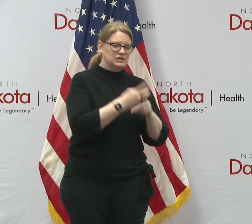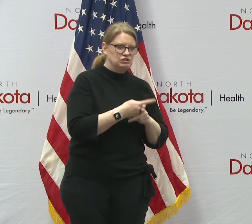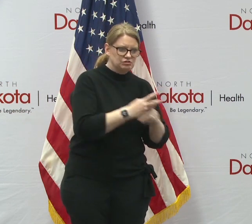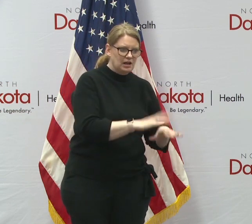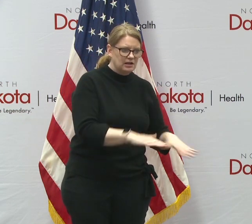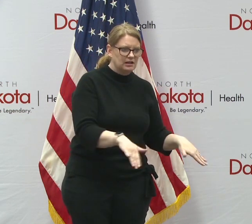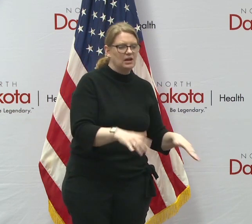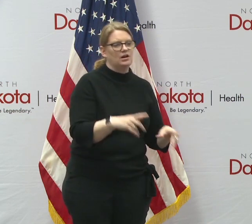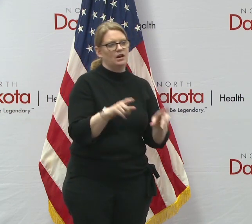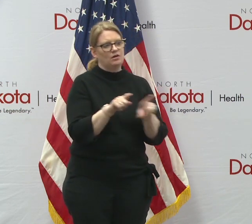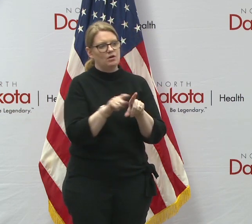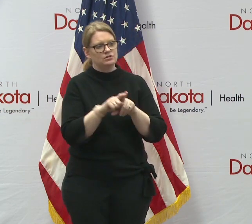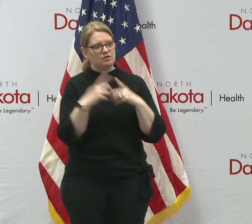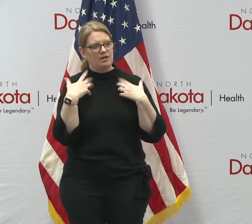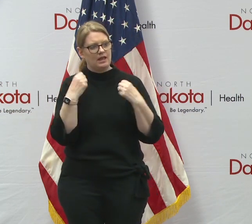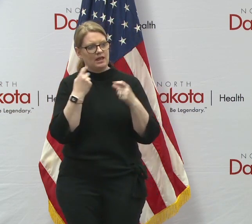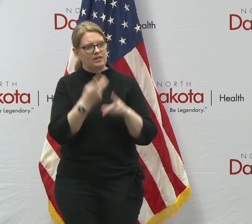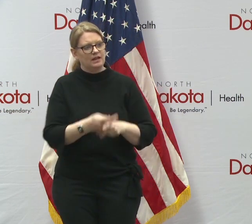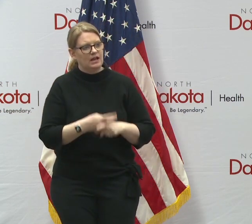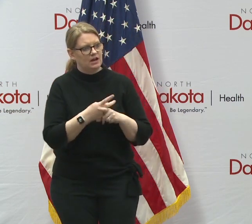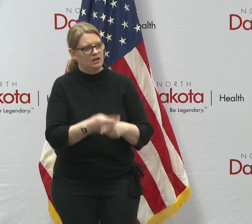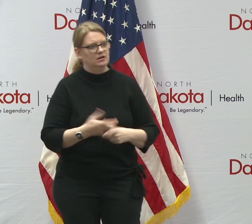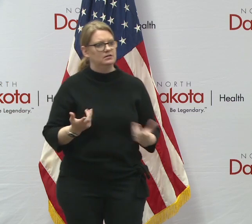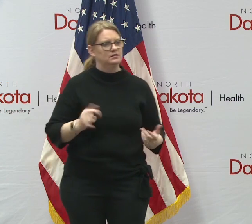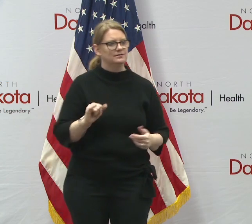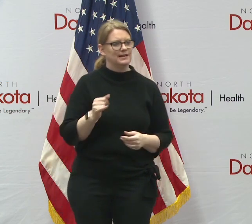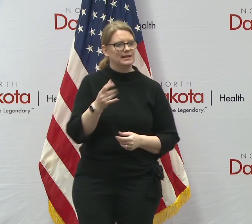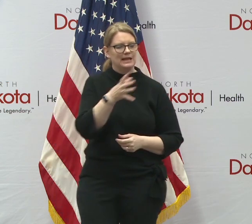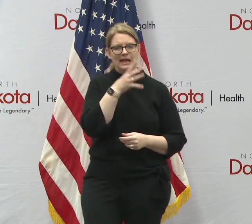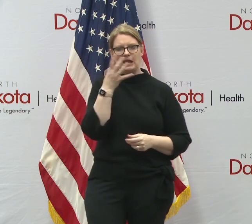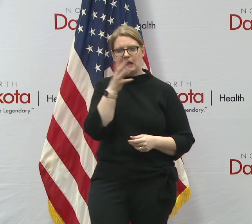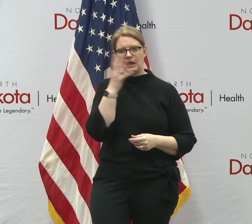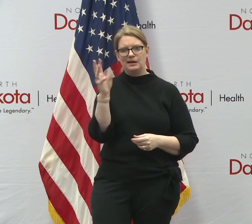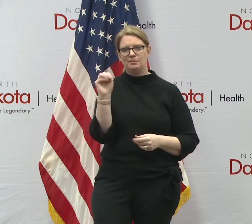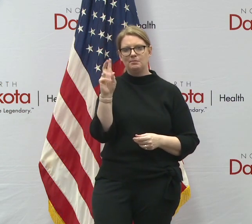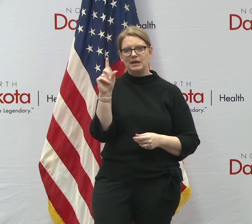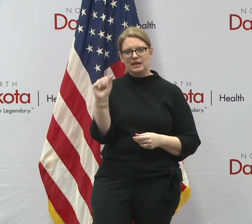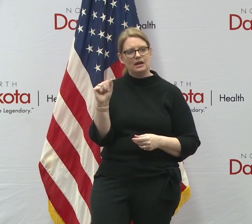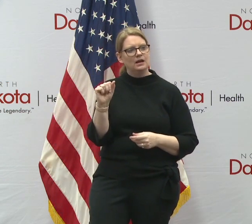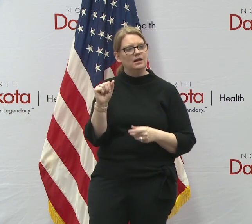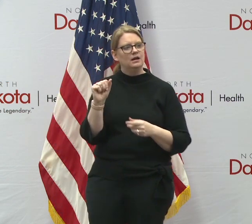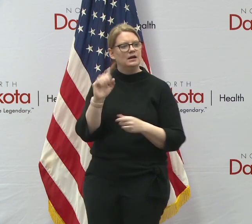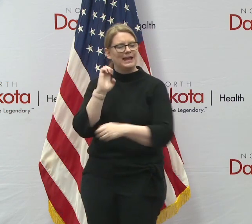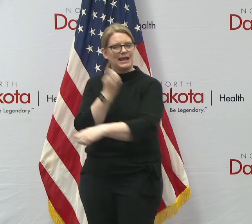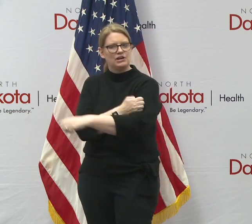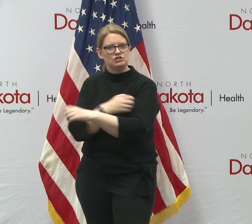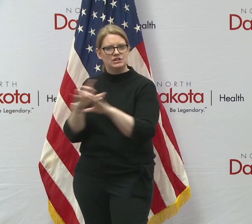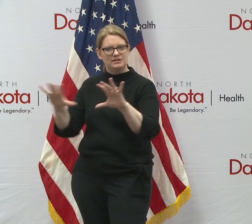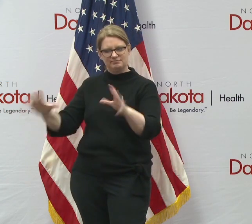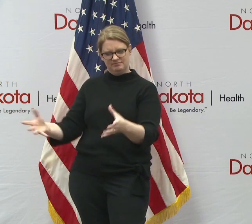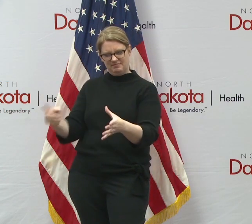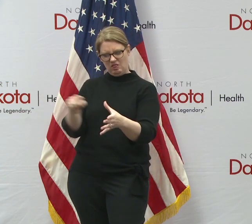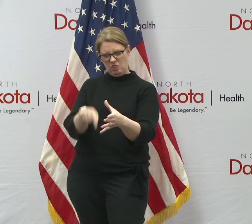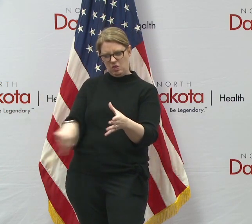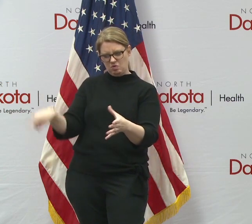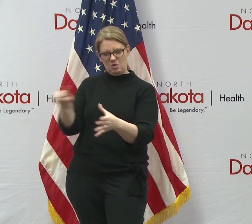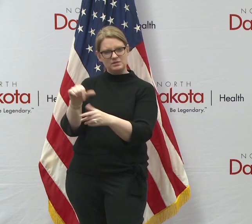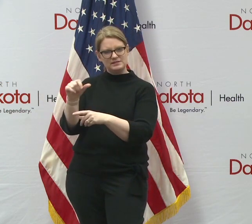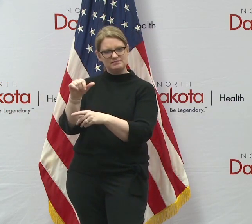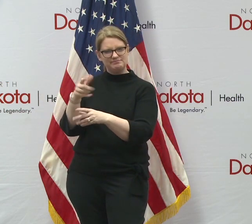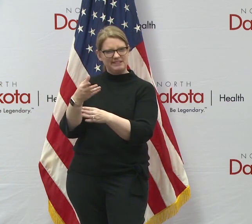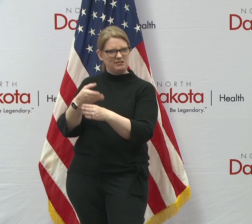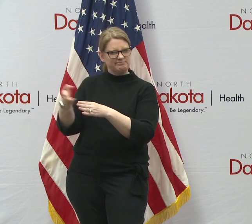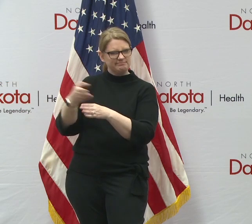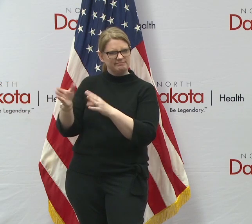kind of situation. How would people in the ag, media, and energy sectors, for instance, help out here? Well,